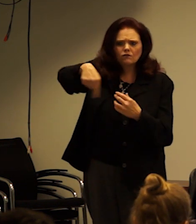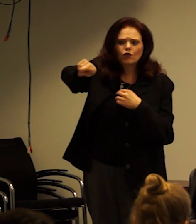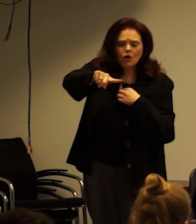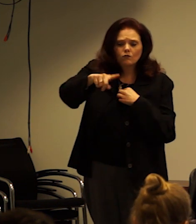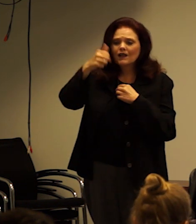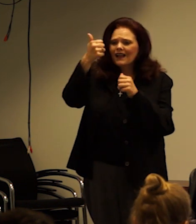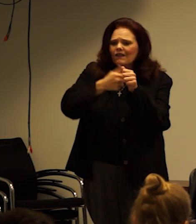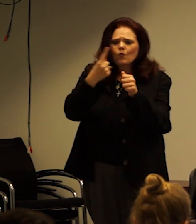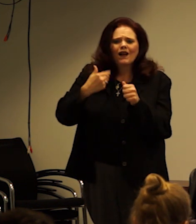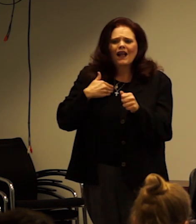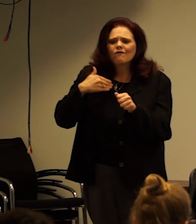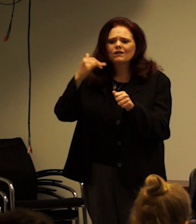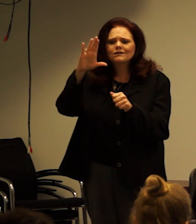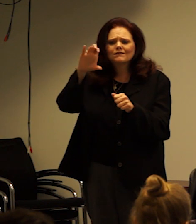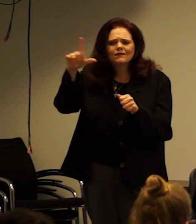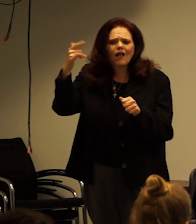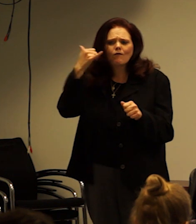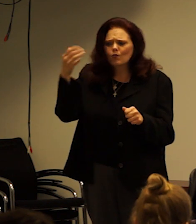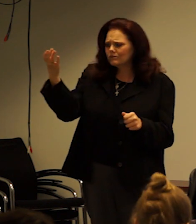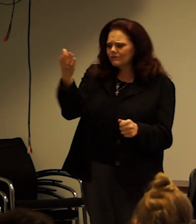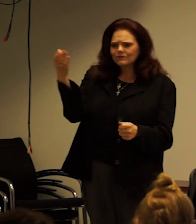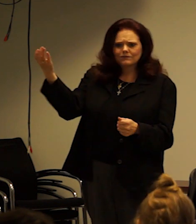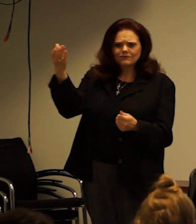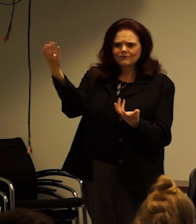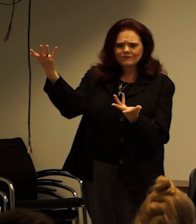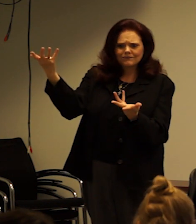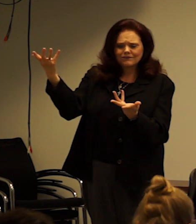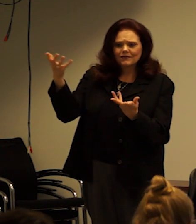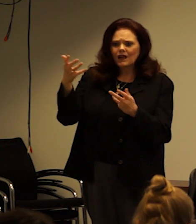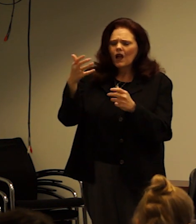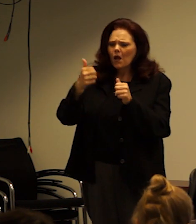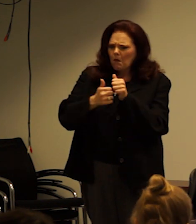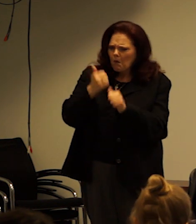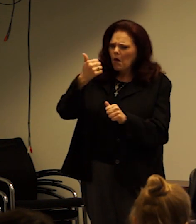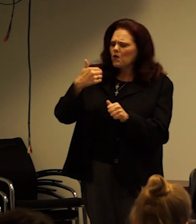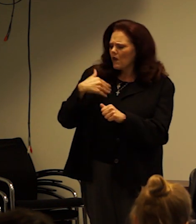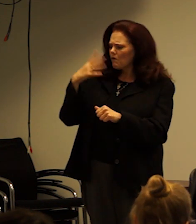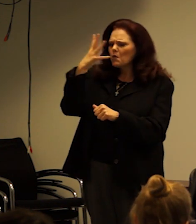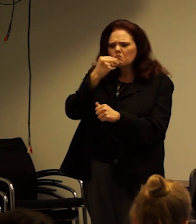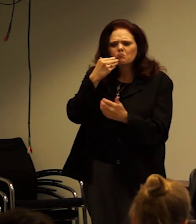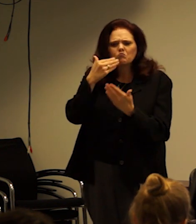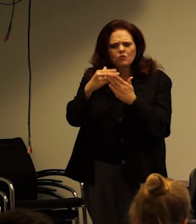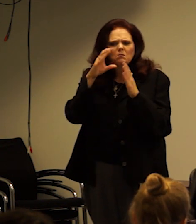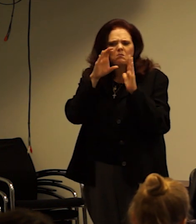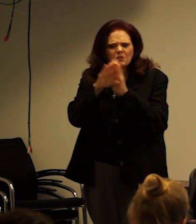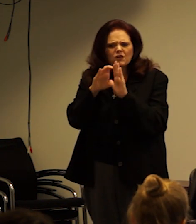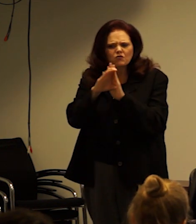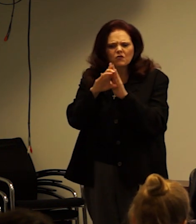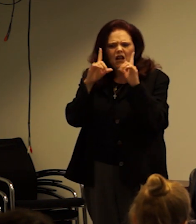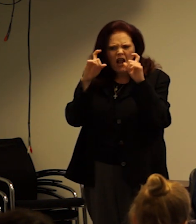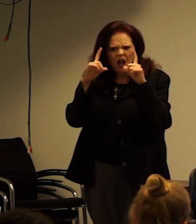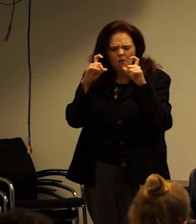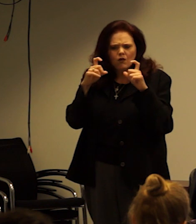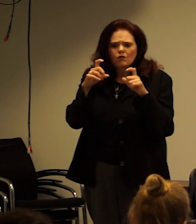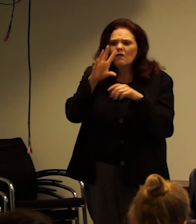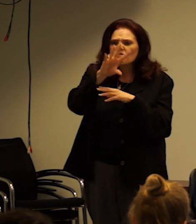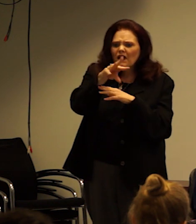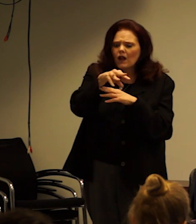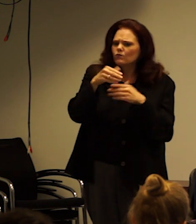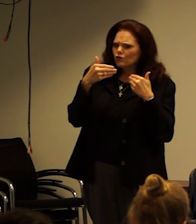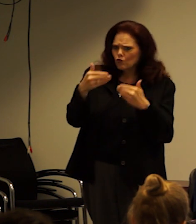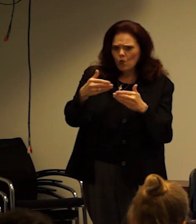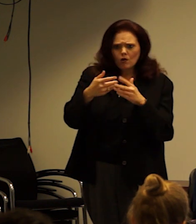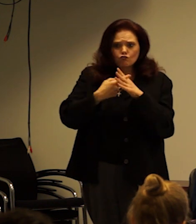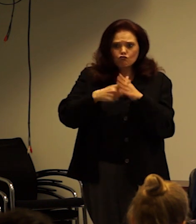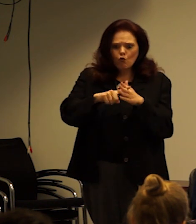everybody has a cell phone now, and most cell phones have a decent enough camera and video recorder. Walk through your house. Start